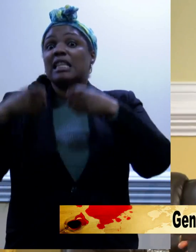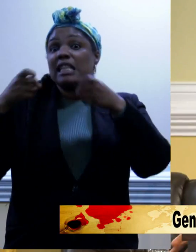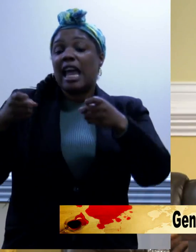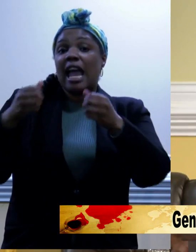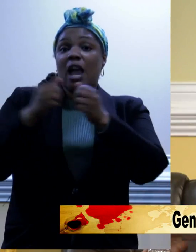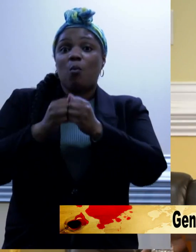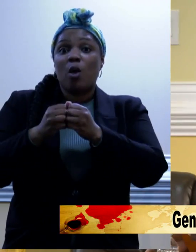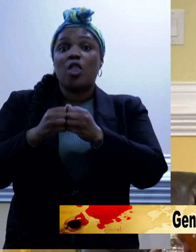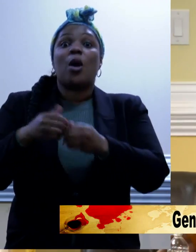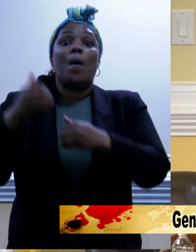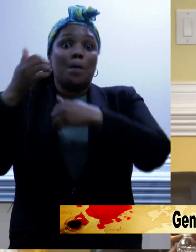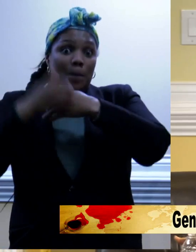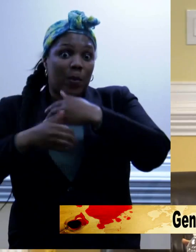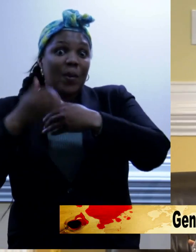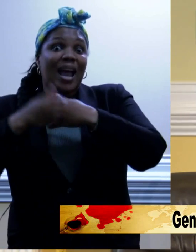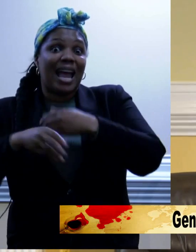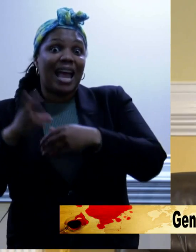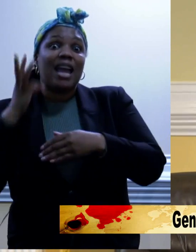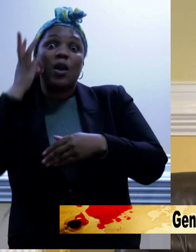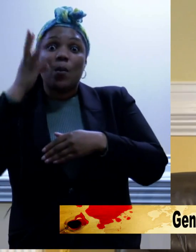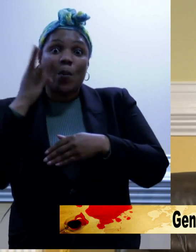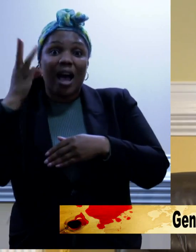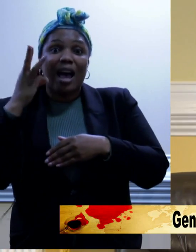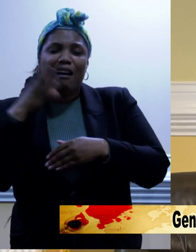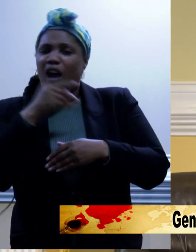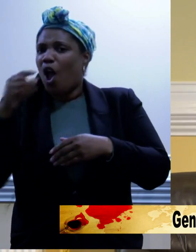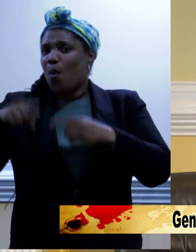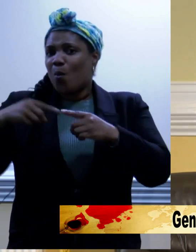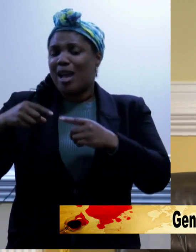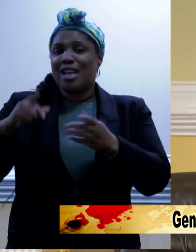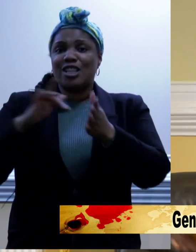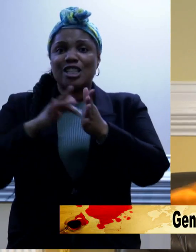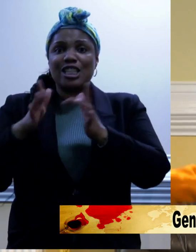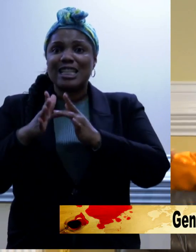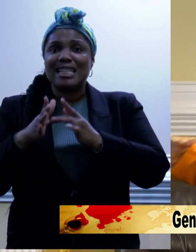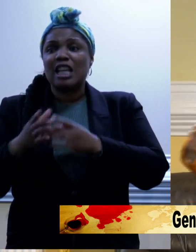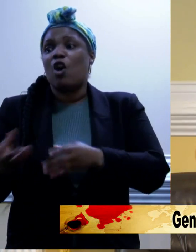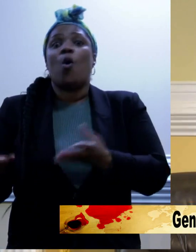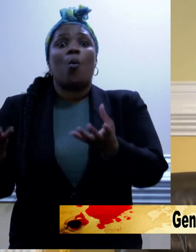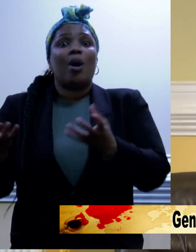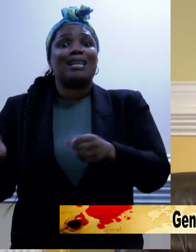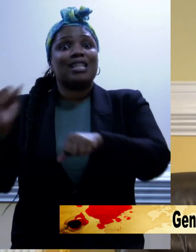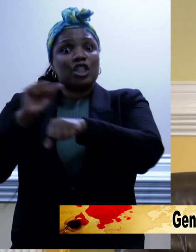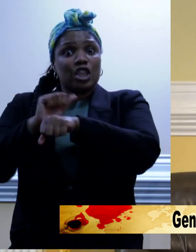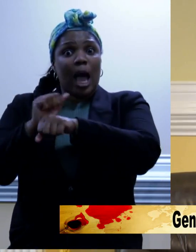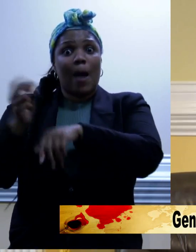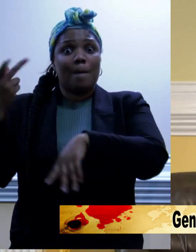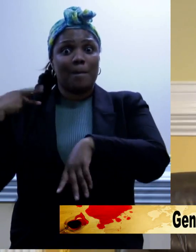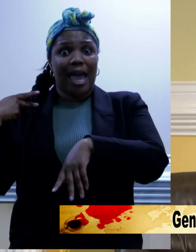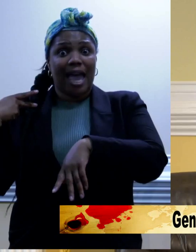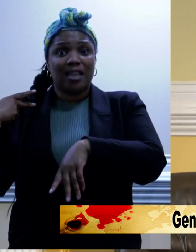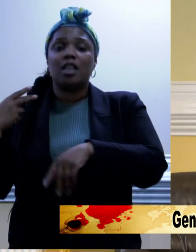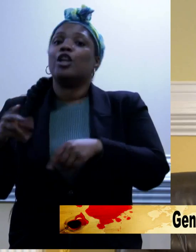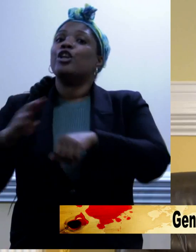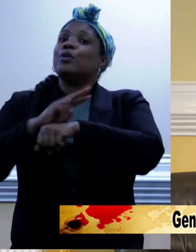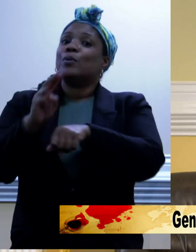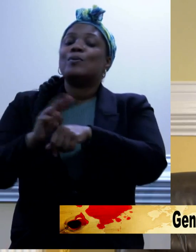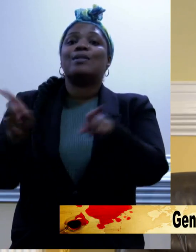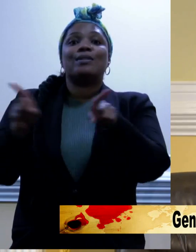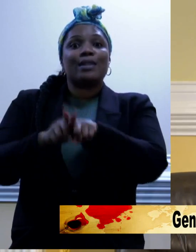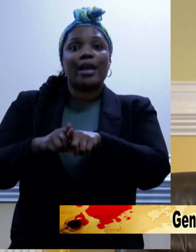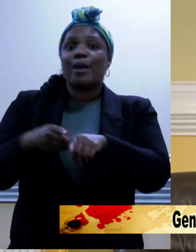to take up his old position as high priest, he brought out his whole tube, bread and wine.